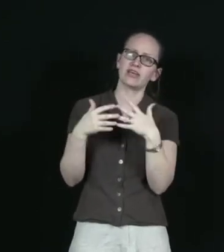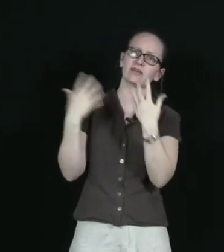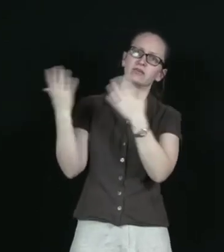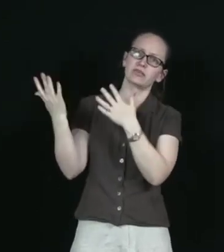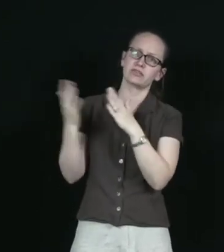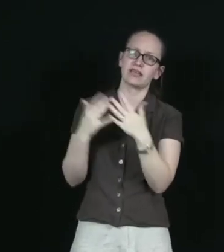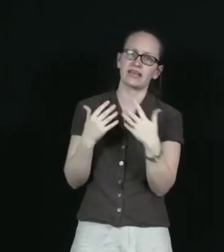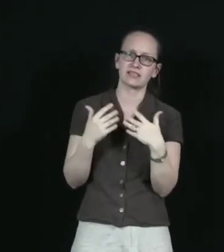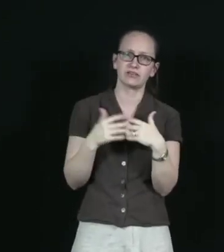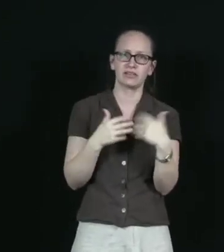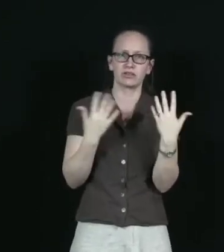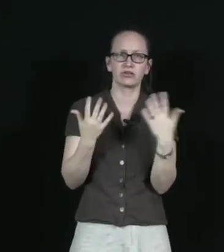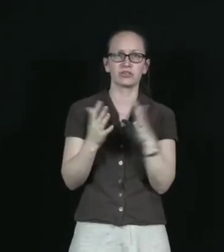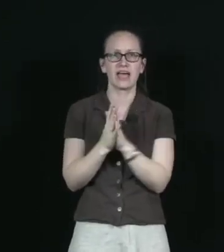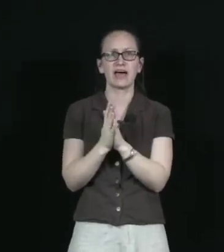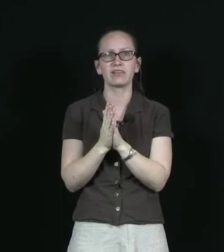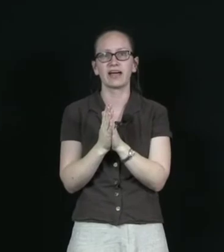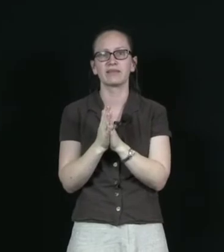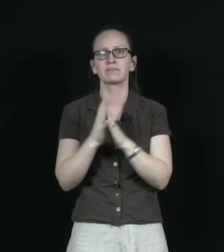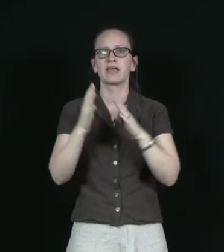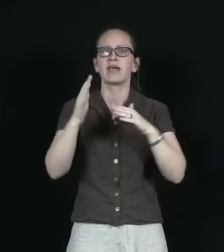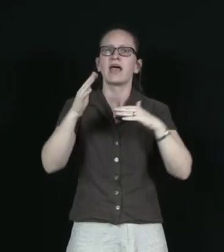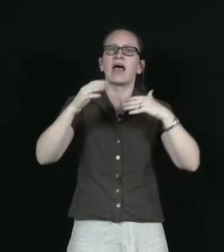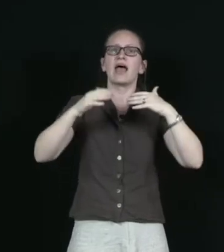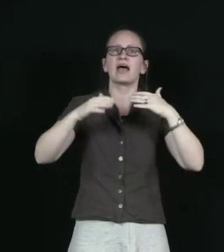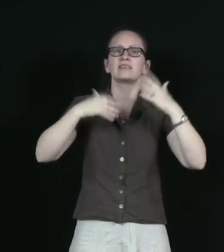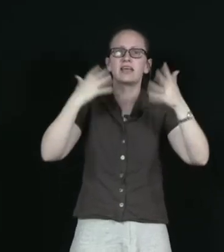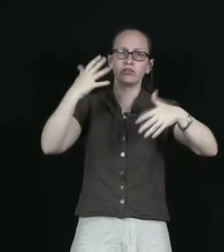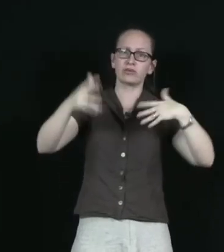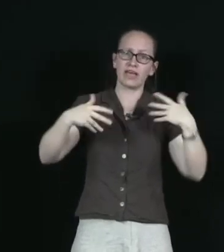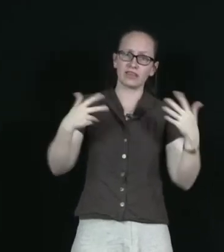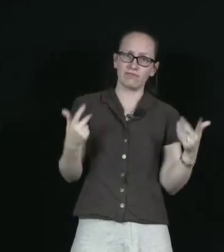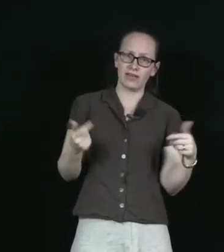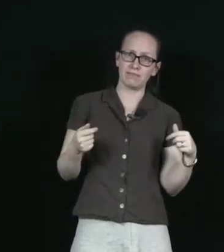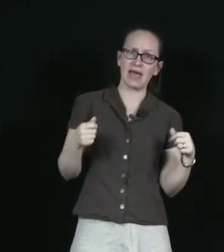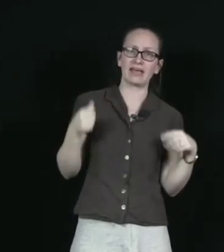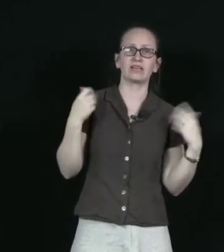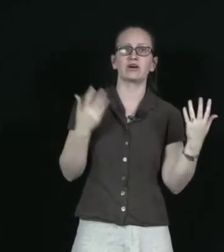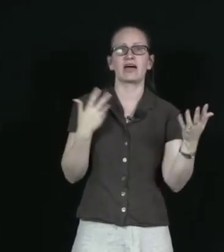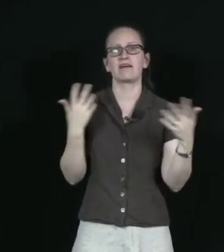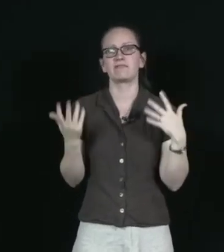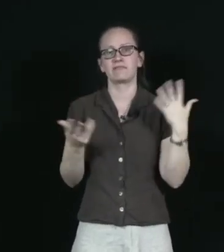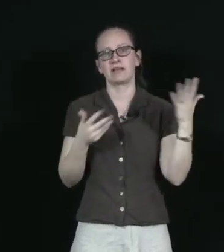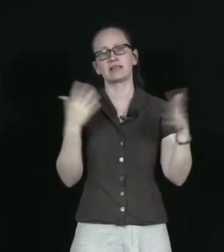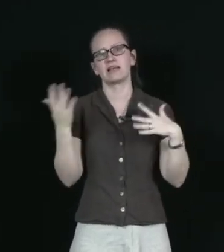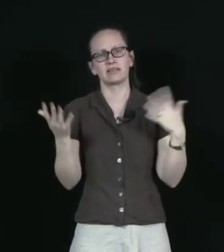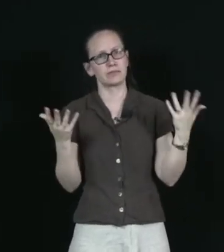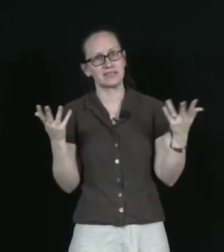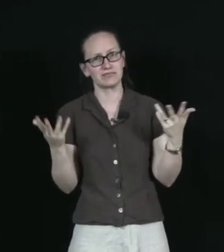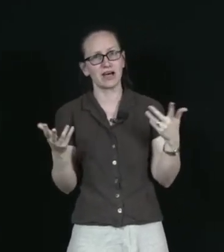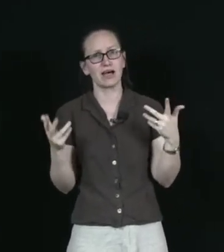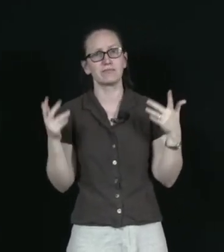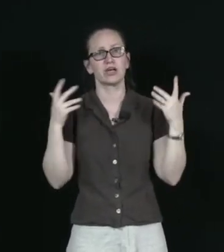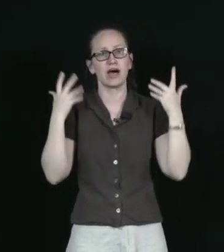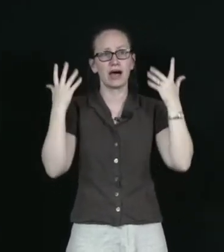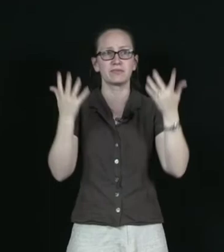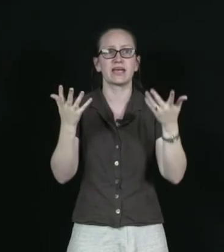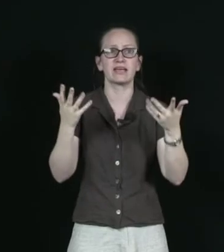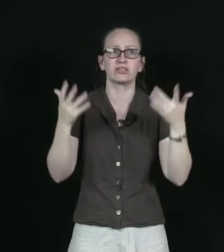that. All the dates are in the course outline. And then you'll get the feedback and you'll have a little bit of time to update